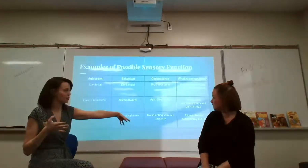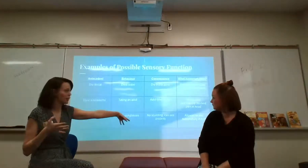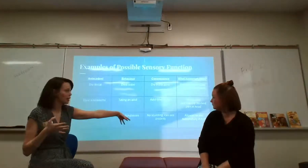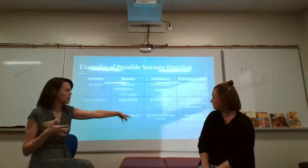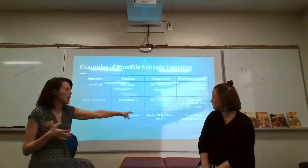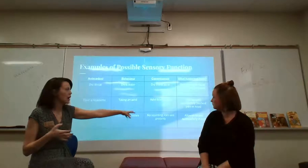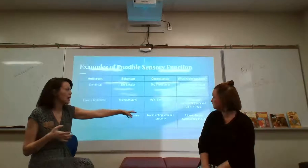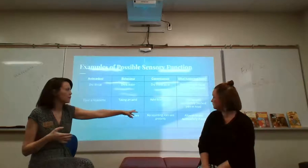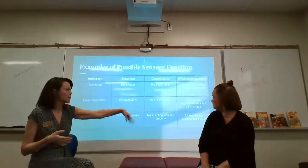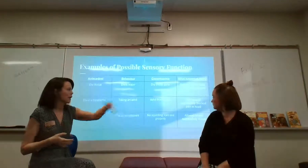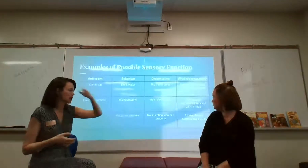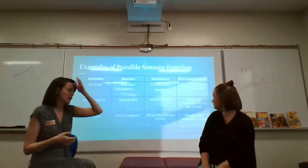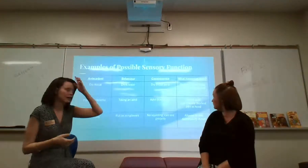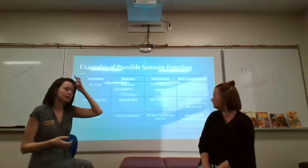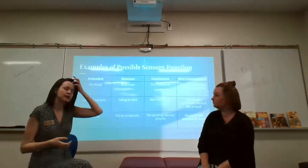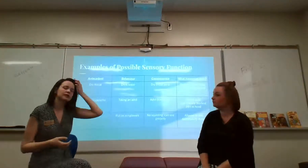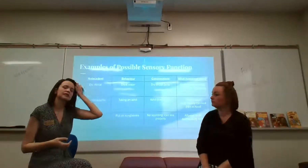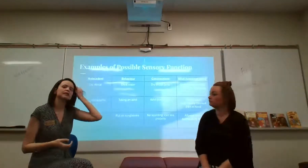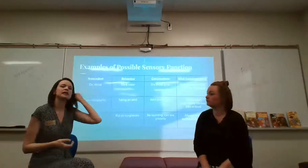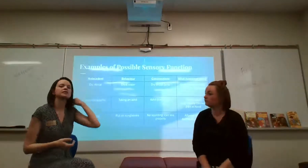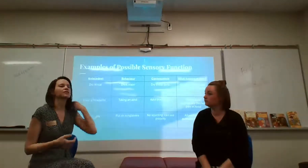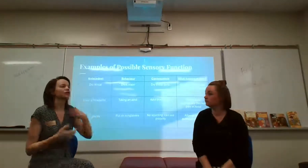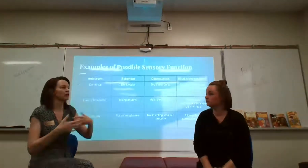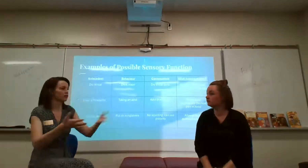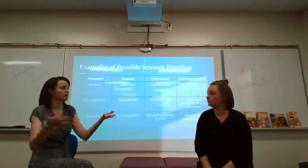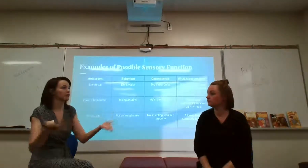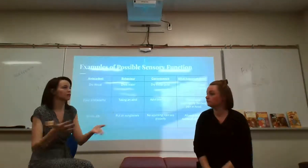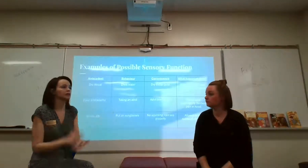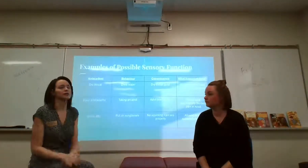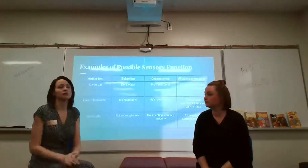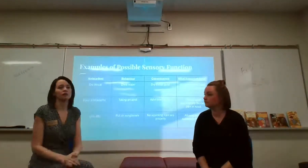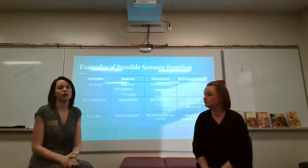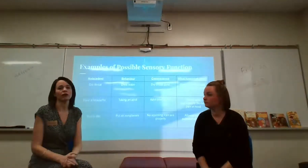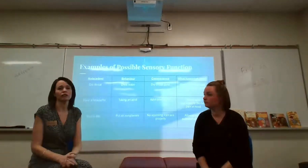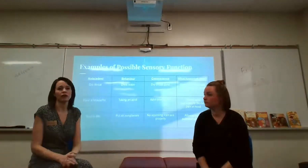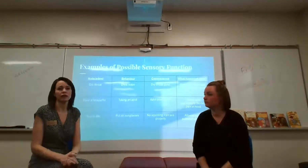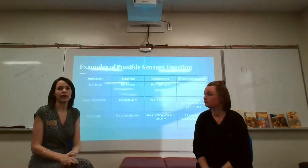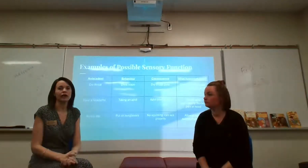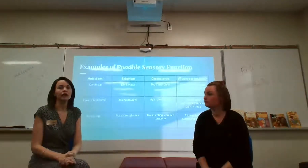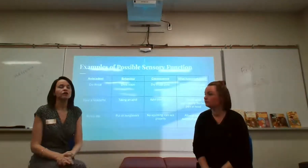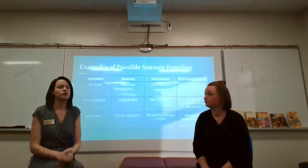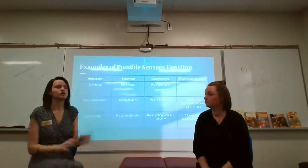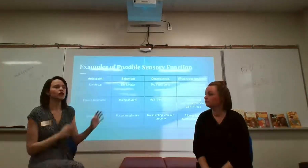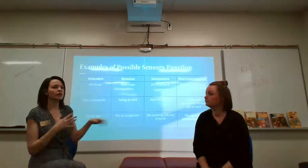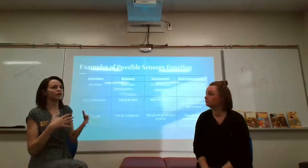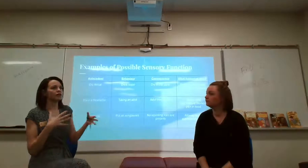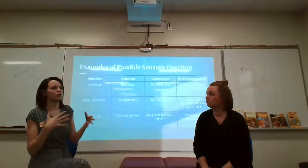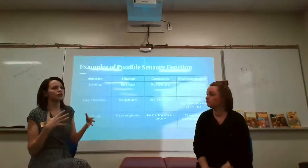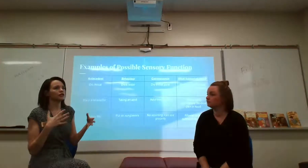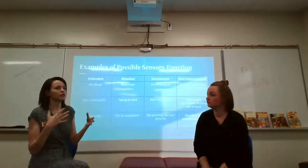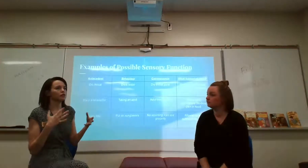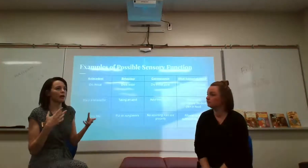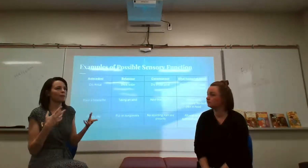properly. That allows me to successfully be able to see when it's a sunny day. So there's a lot of things that we do that